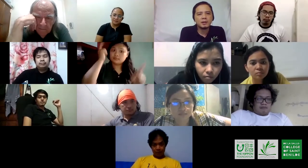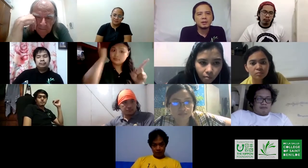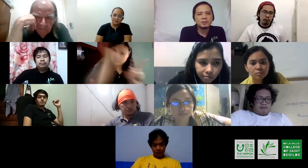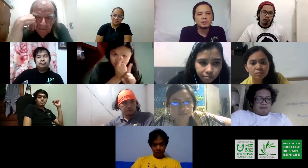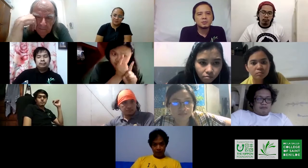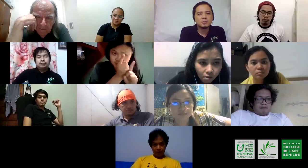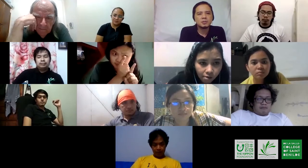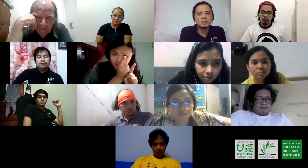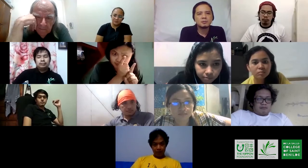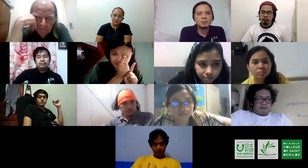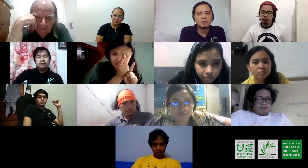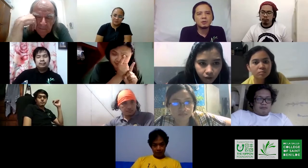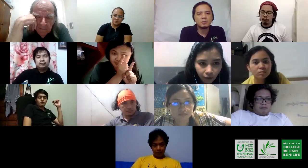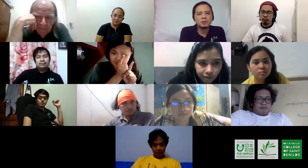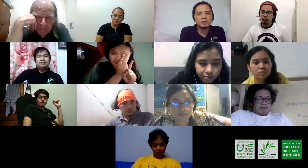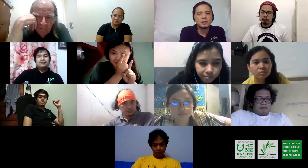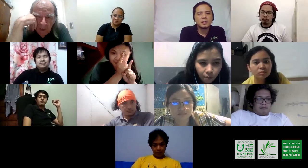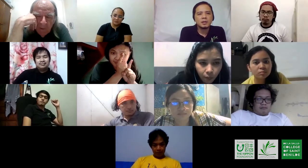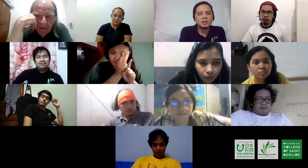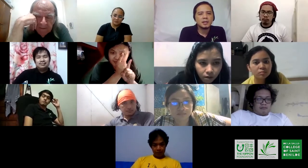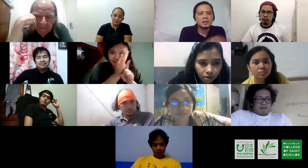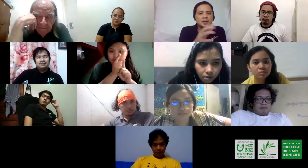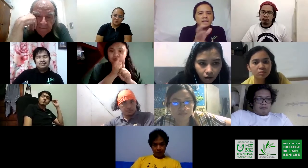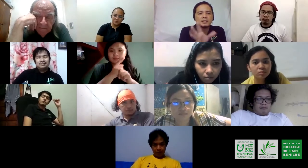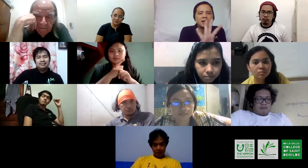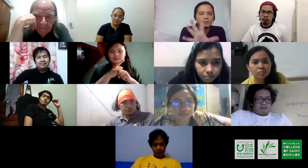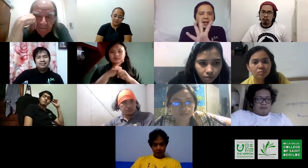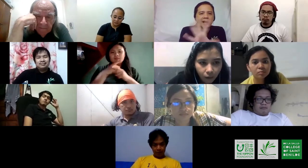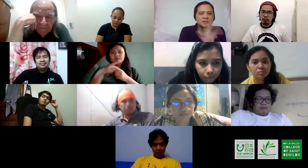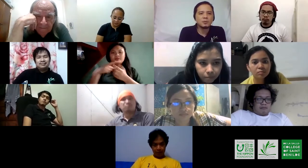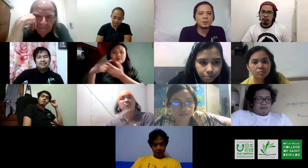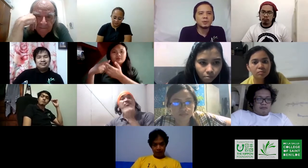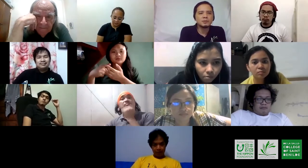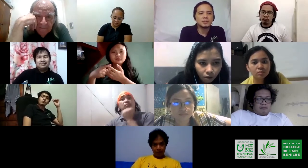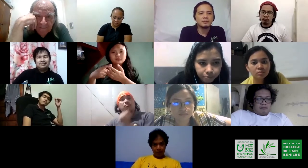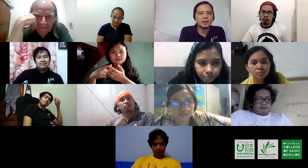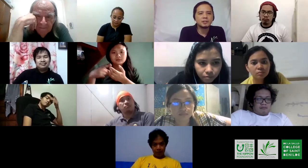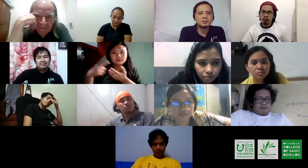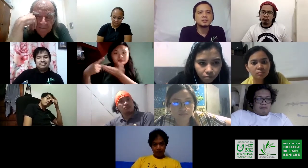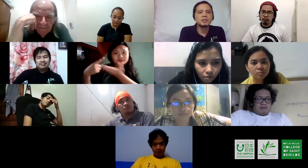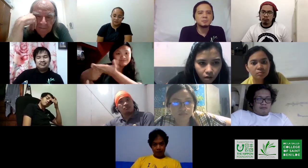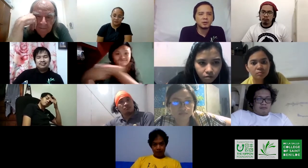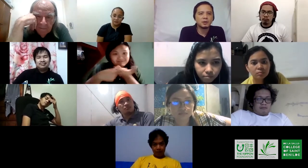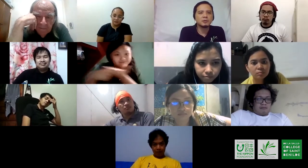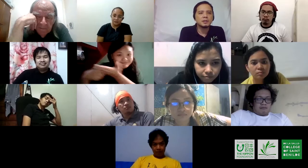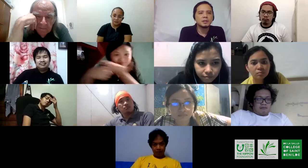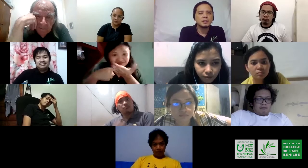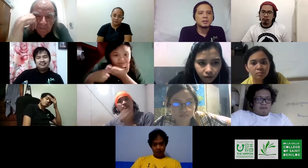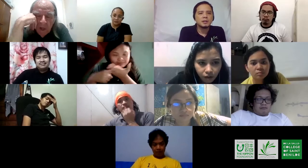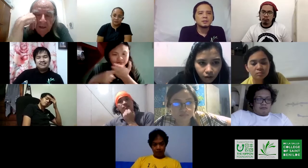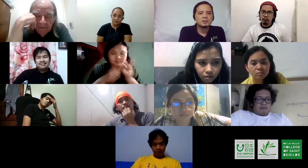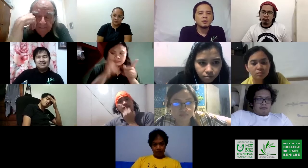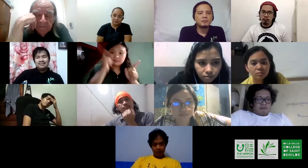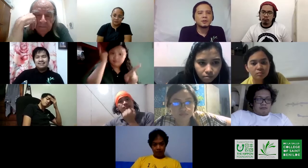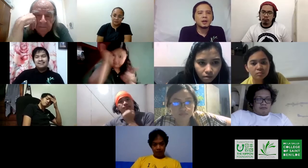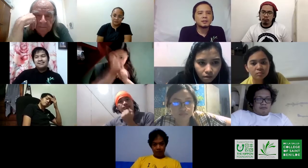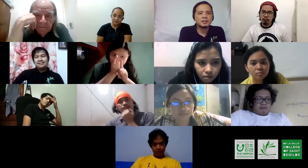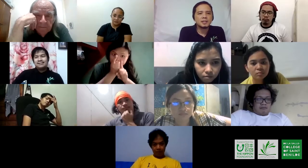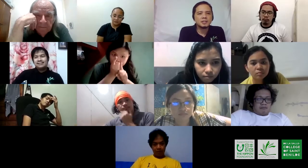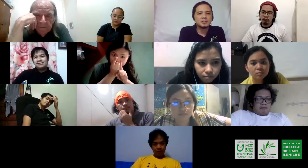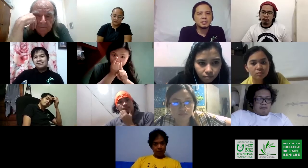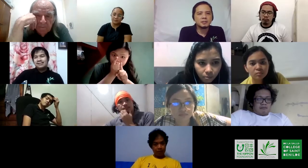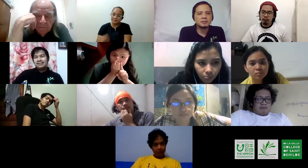where Tuesday, tomorrow, Right. that's the way we use it, right? Tuesday, tomorrow. Yeah. So after